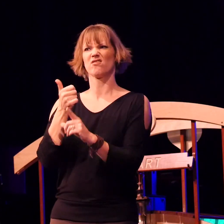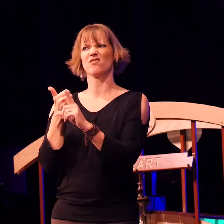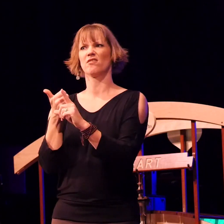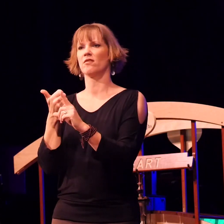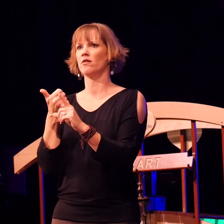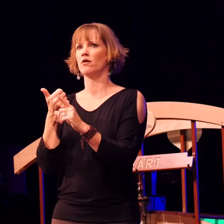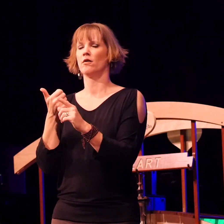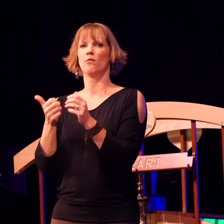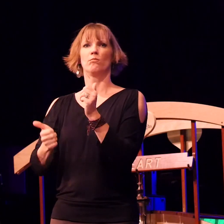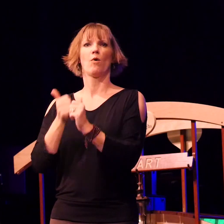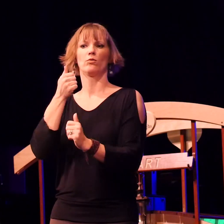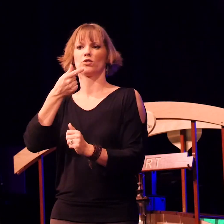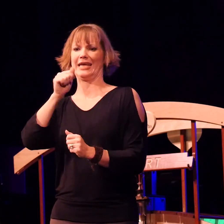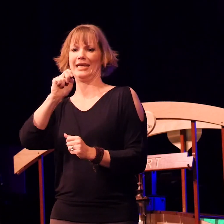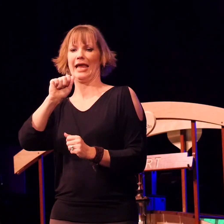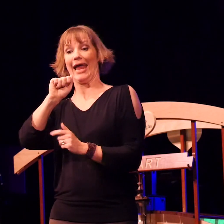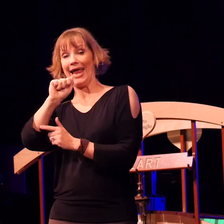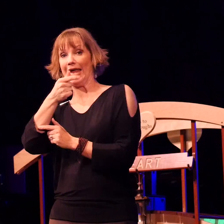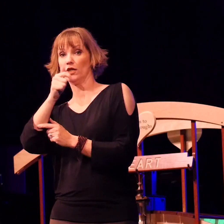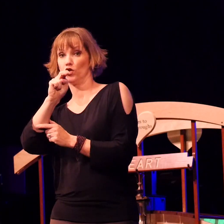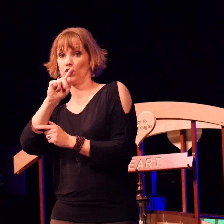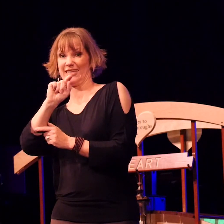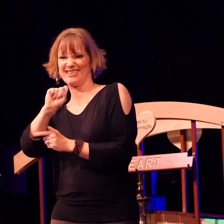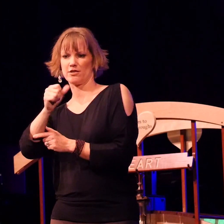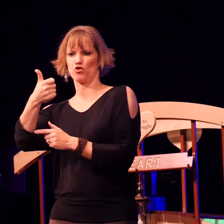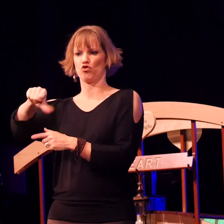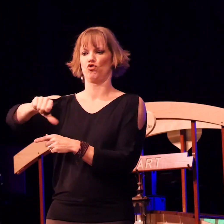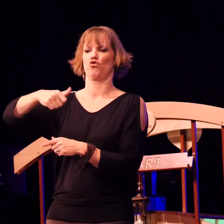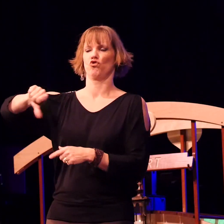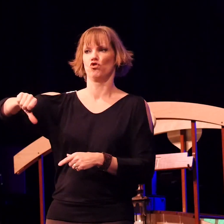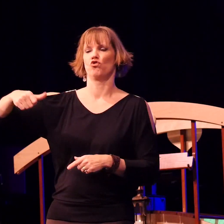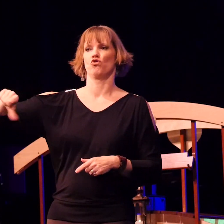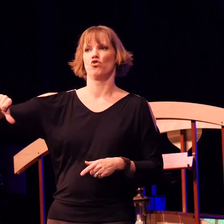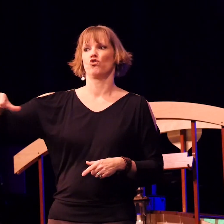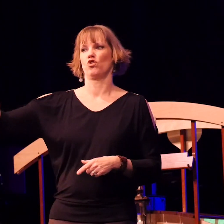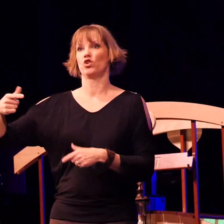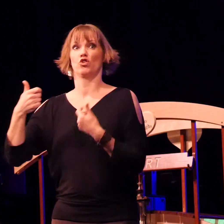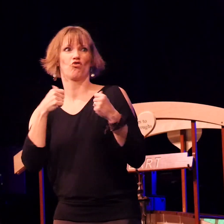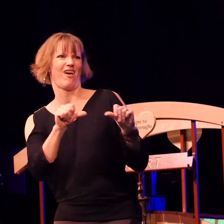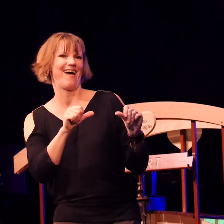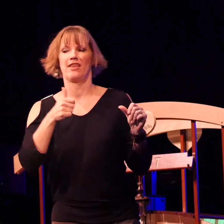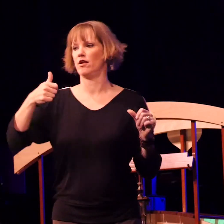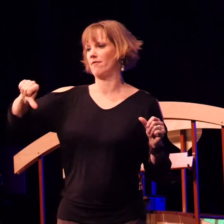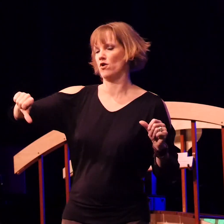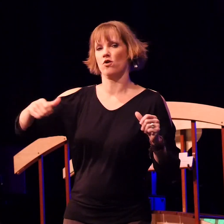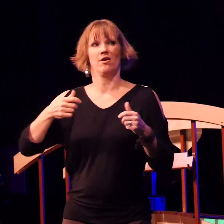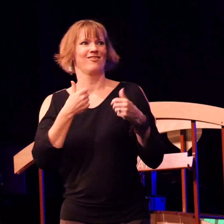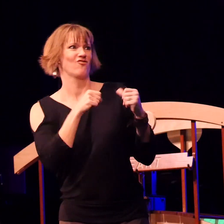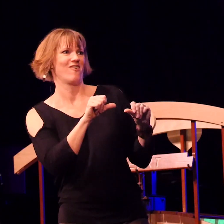down by nearly every agent she applied to have serve her. And finally an agent